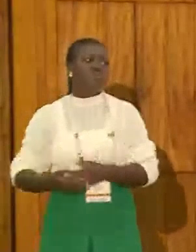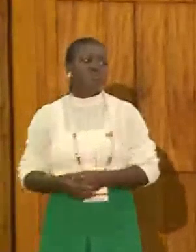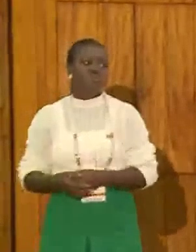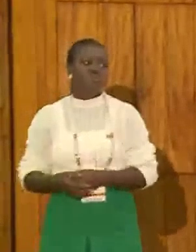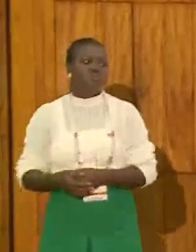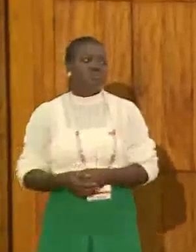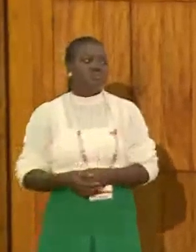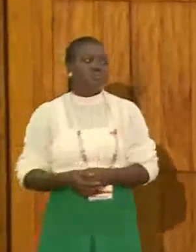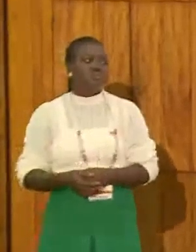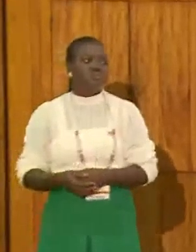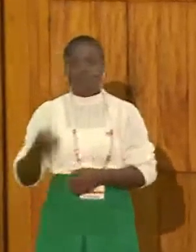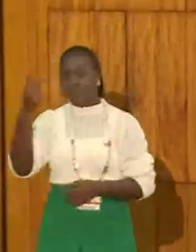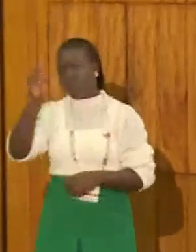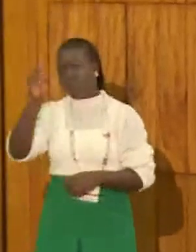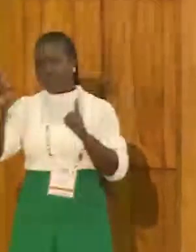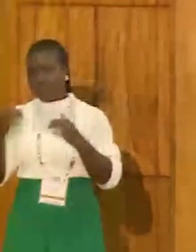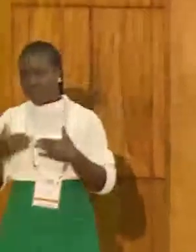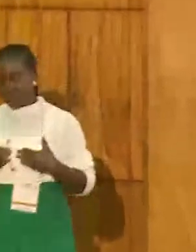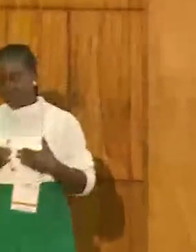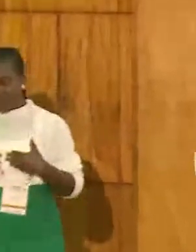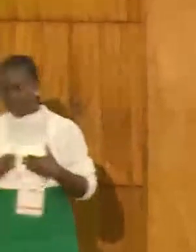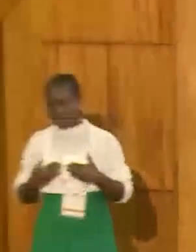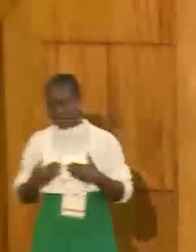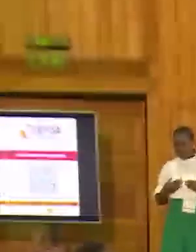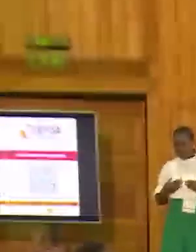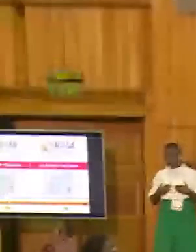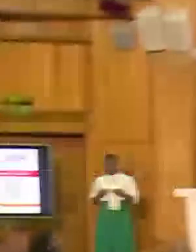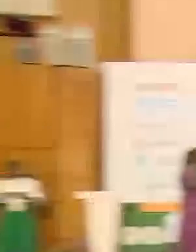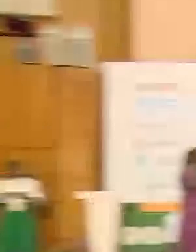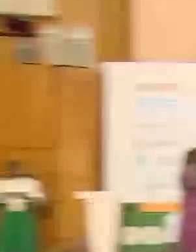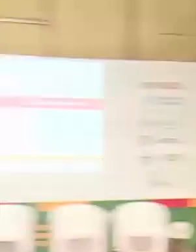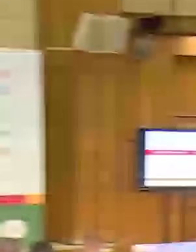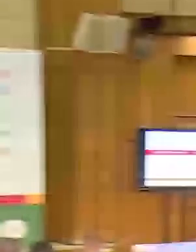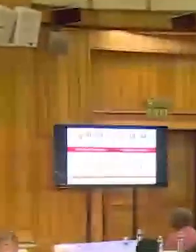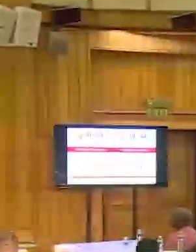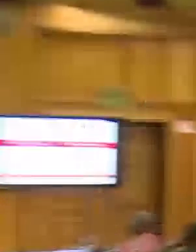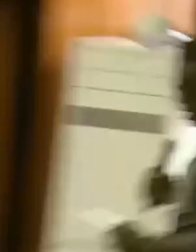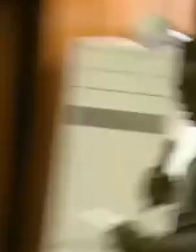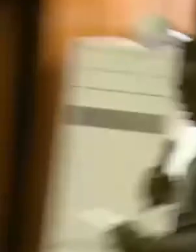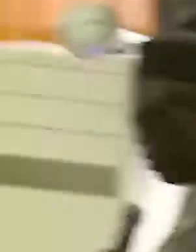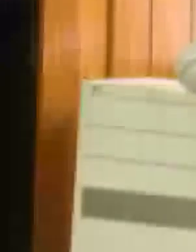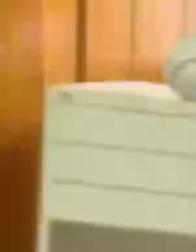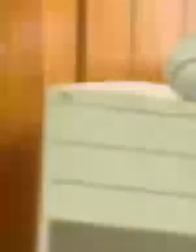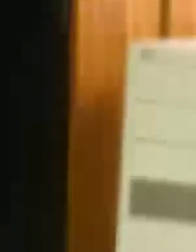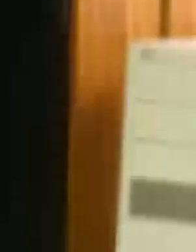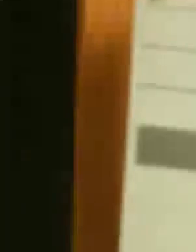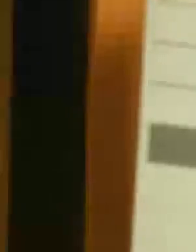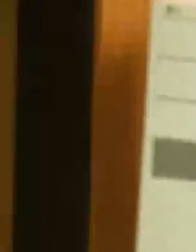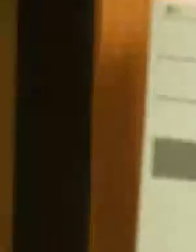Just two questions. Um, how did you track your? How did you